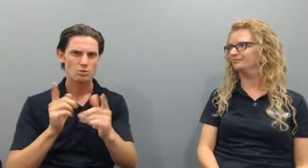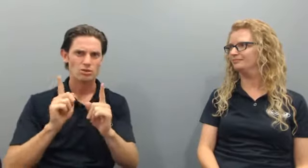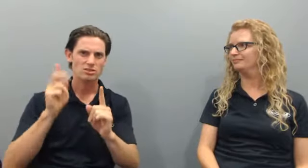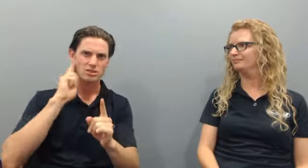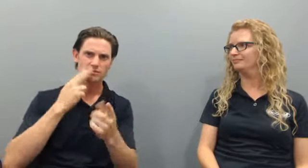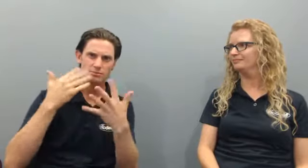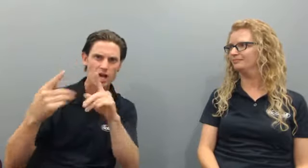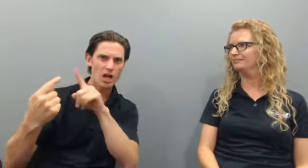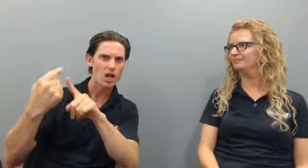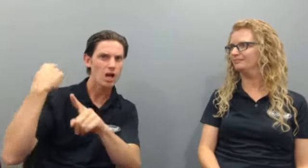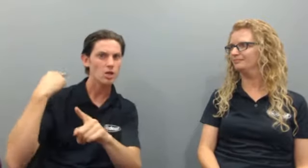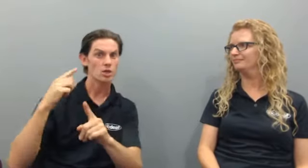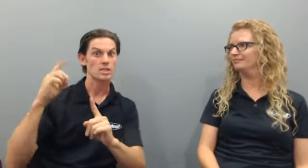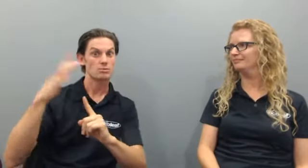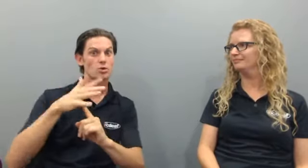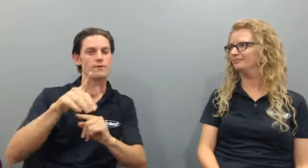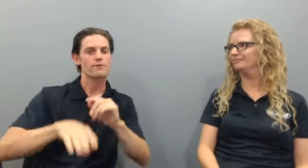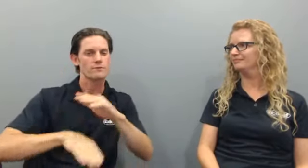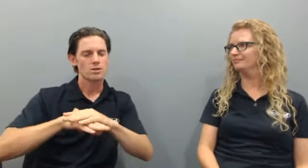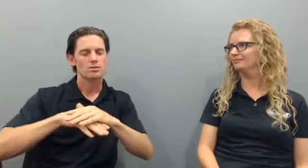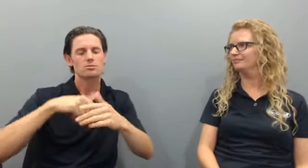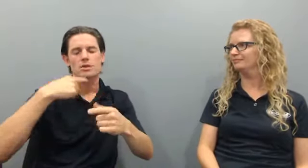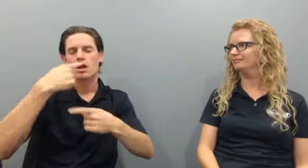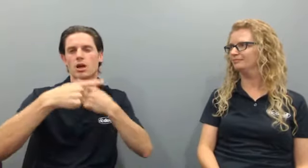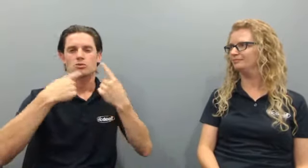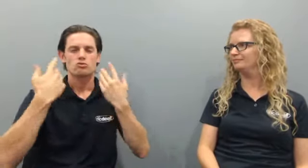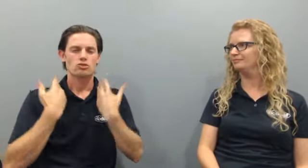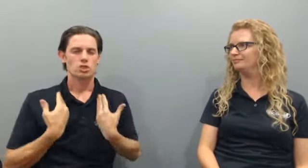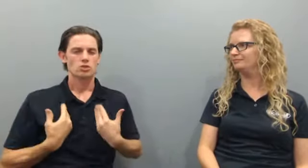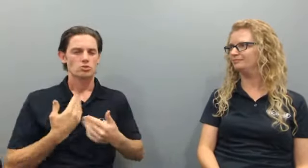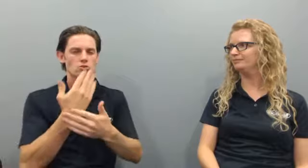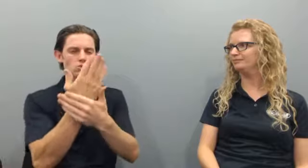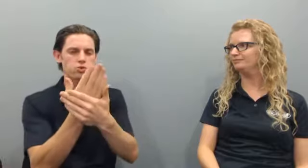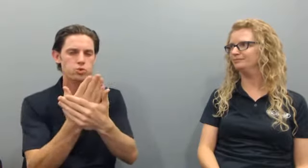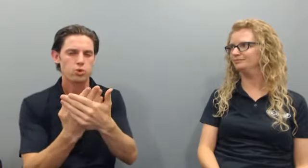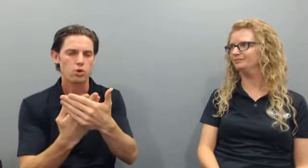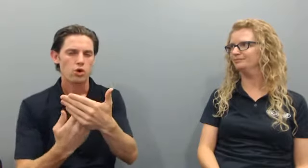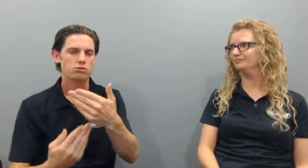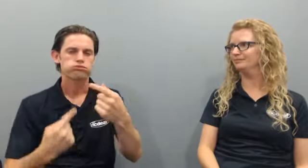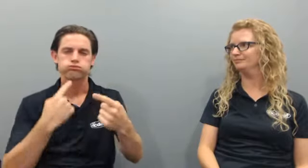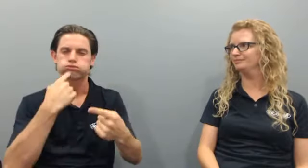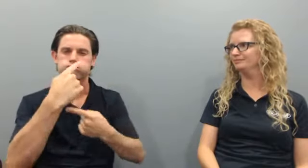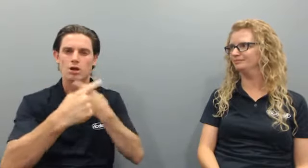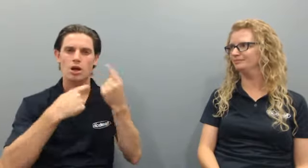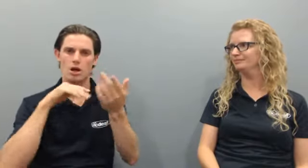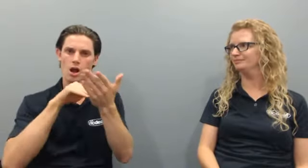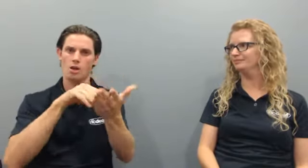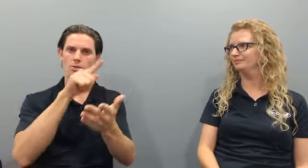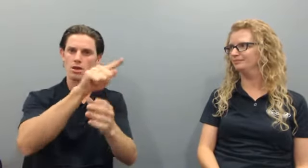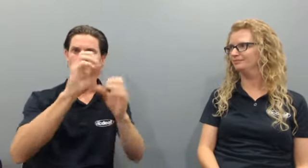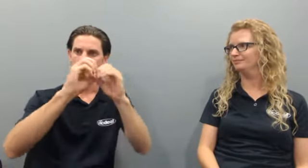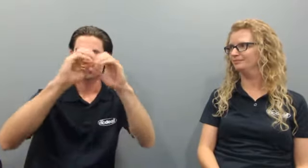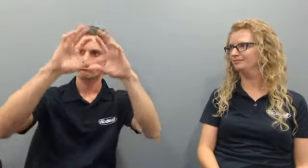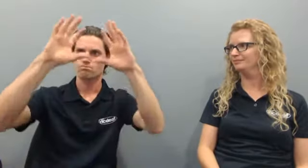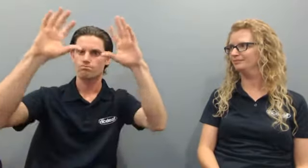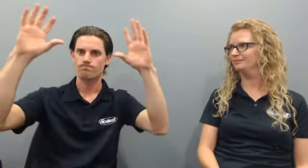what barriers that we face as deaf people, and it's important that you completely explain every single facet of your needs